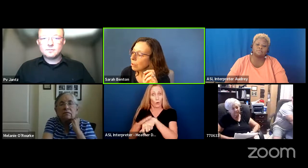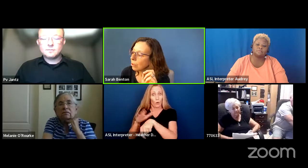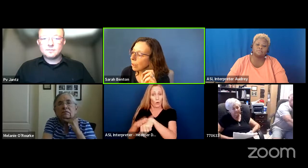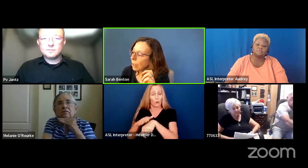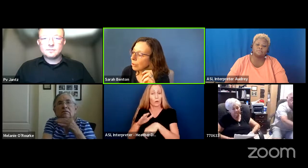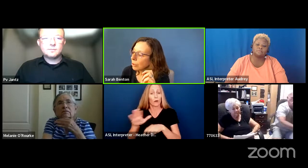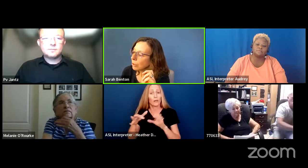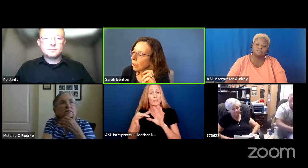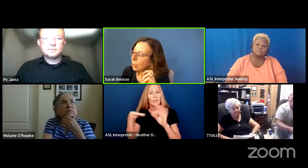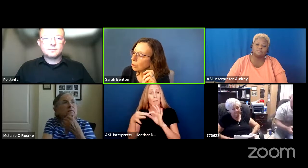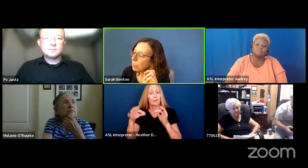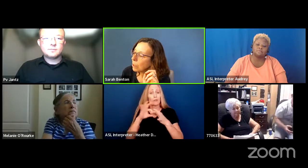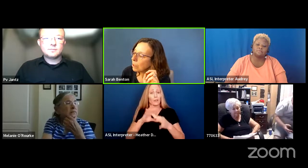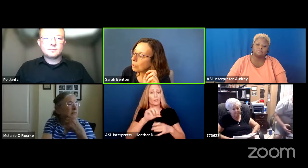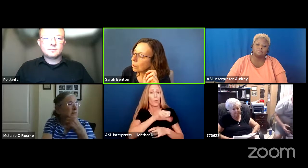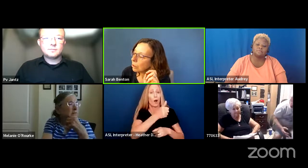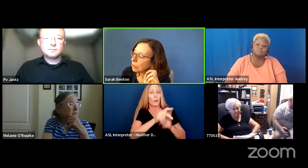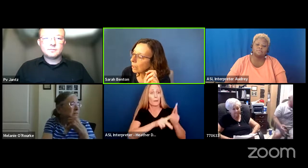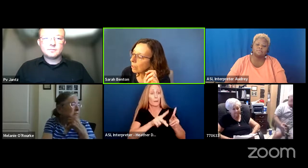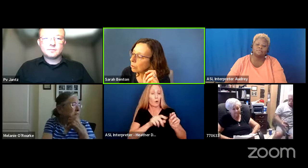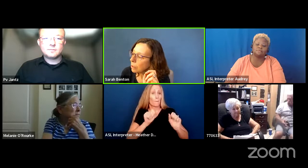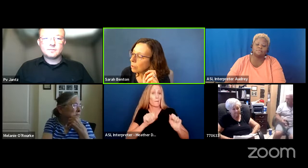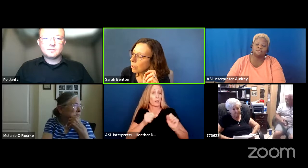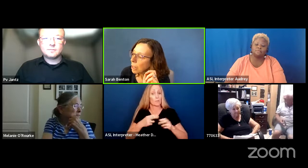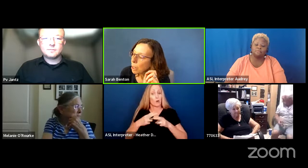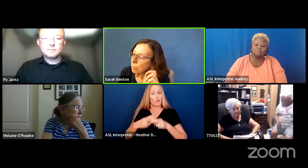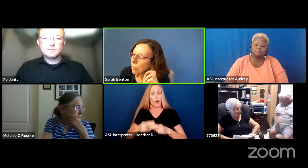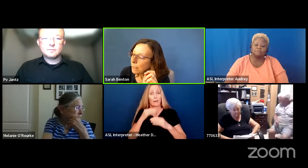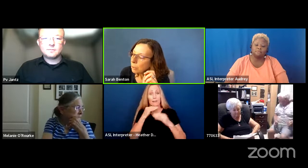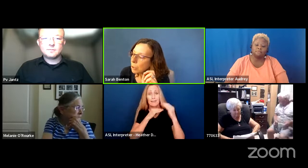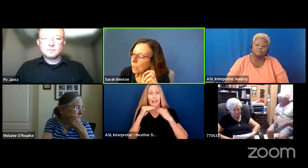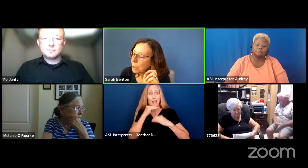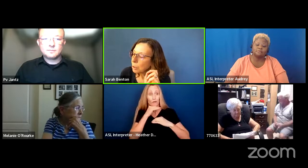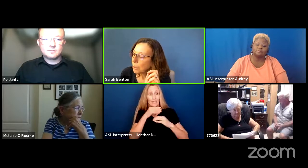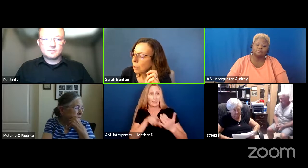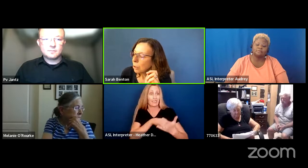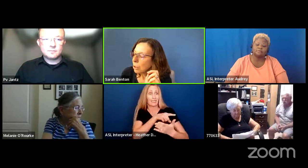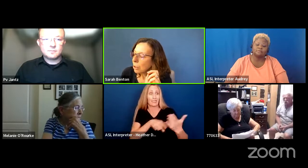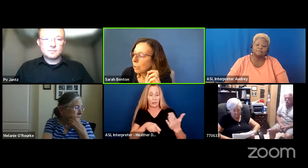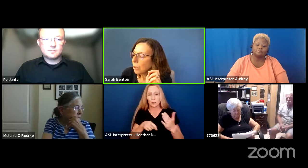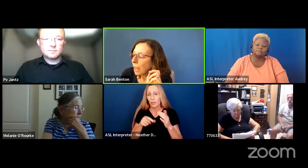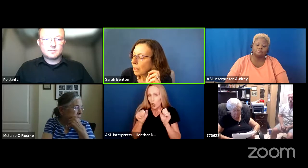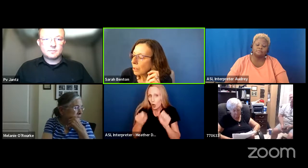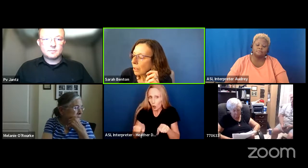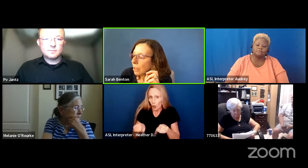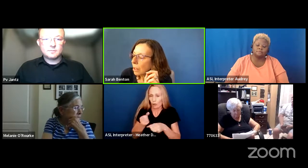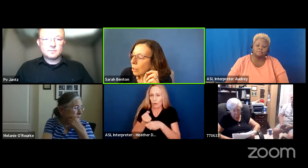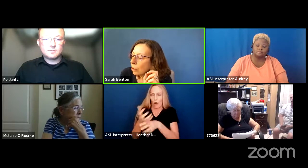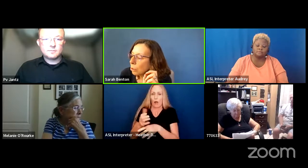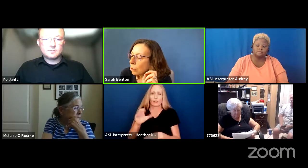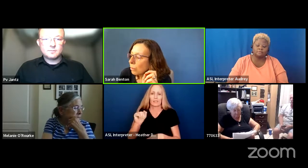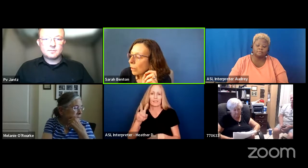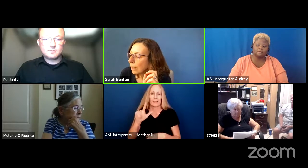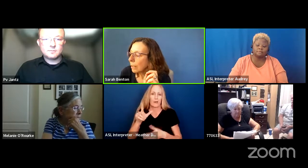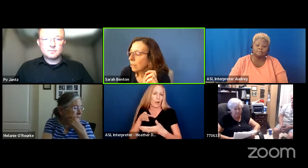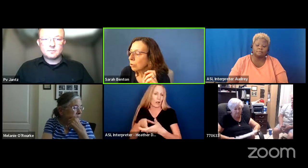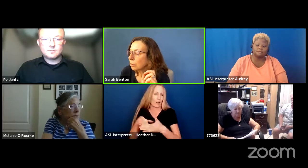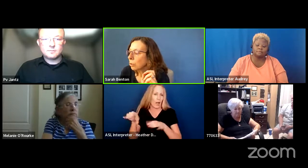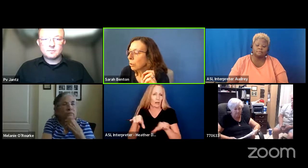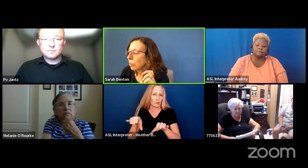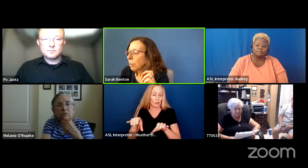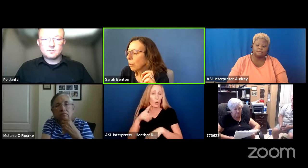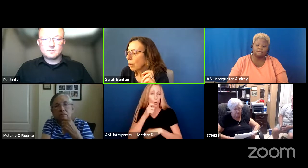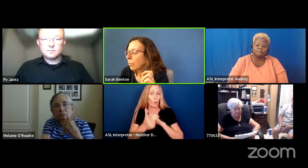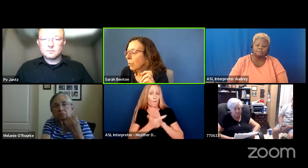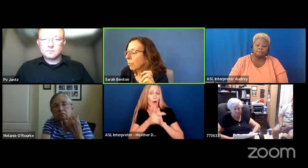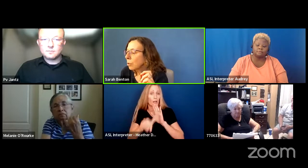statements concerning others that could be considered slanderous may subject the speaker to civil action. Those who violate this